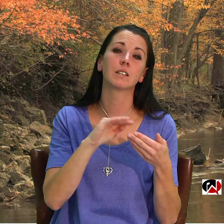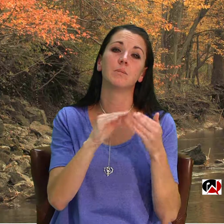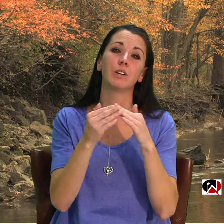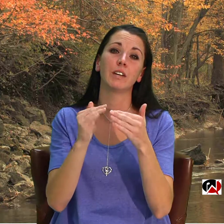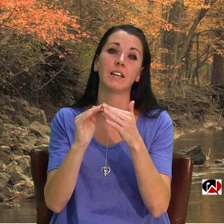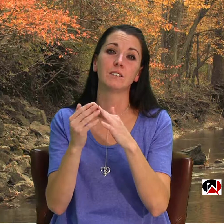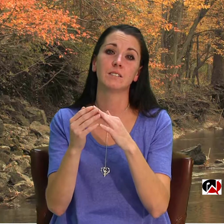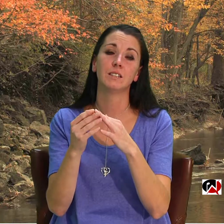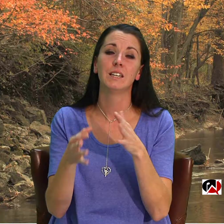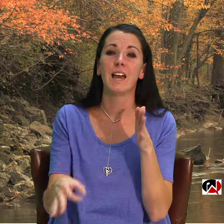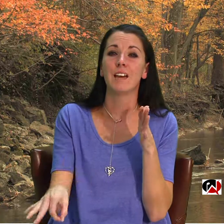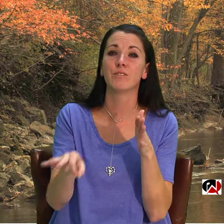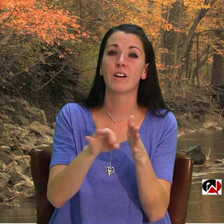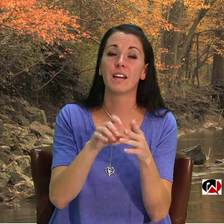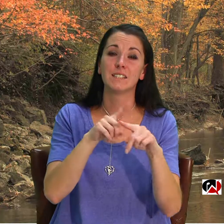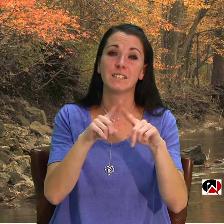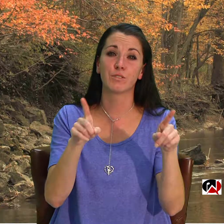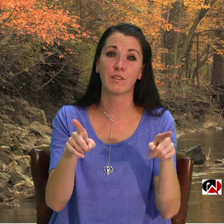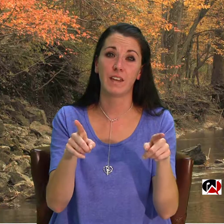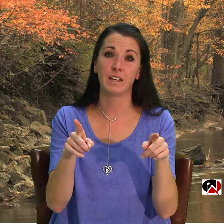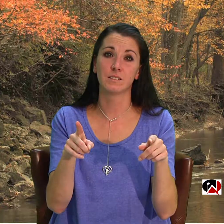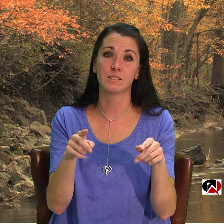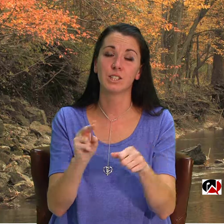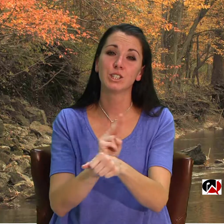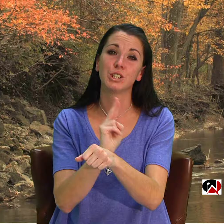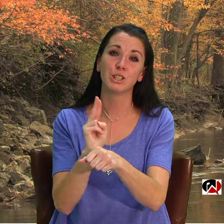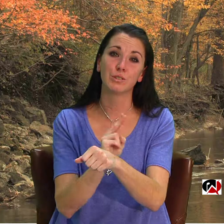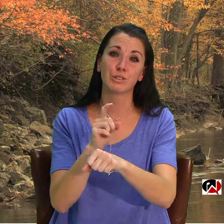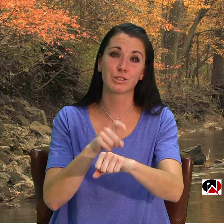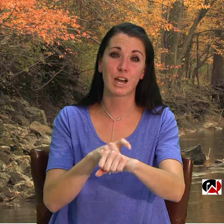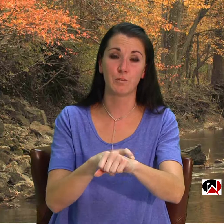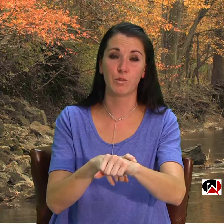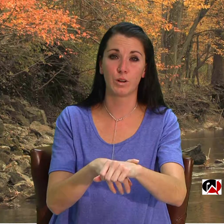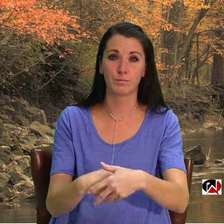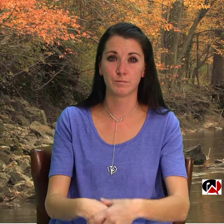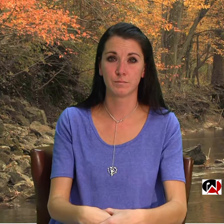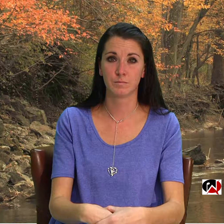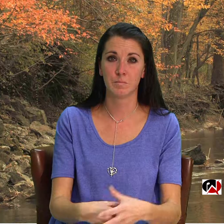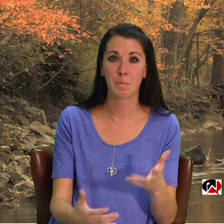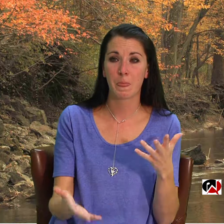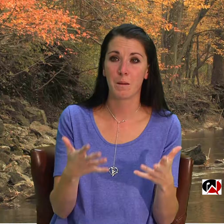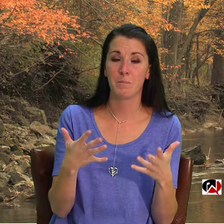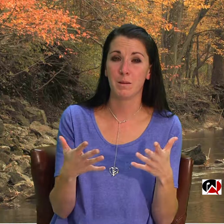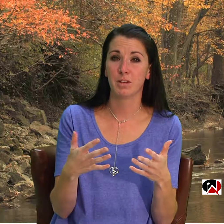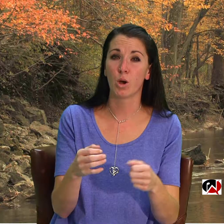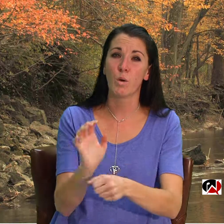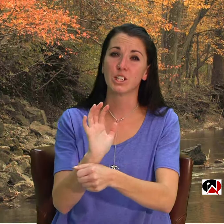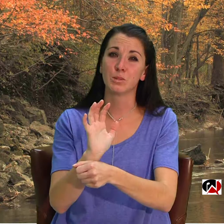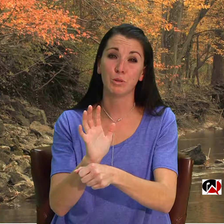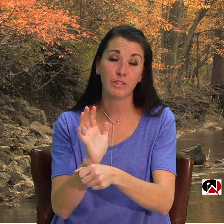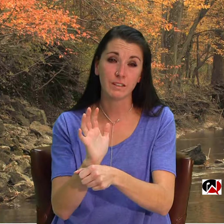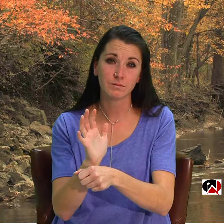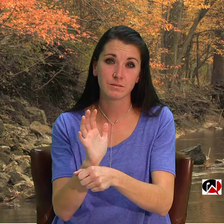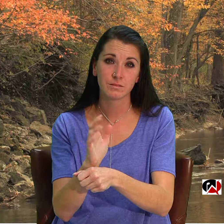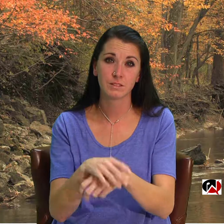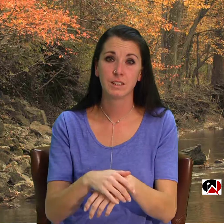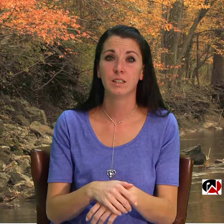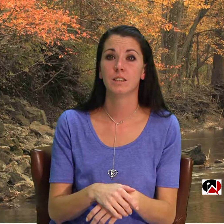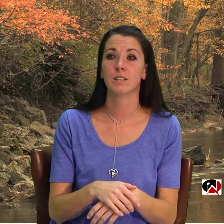So I would like to encourage you all to maybe look around the community and find different